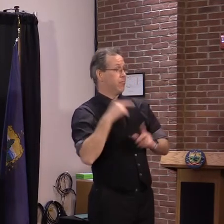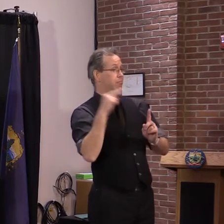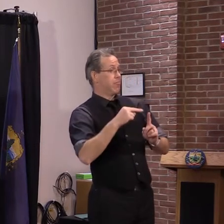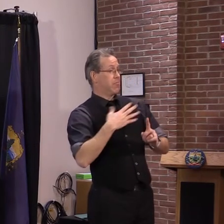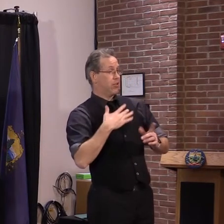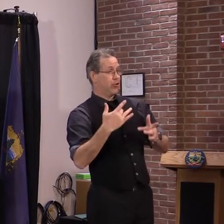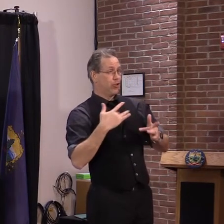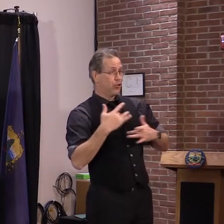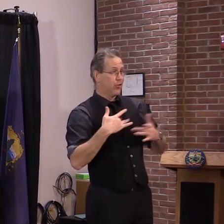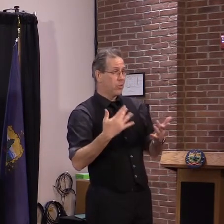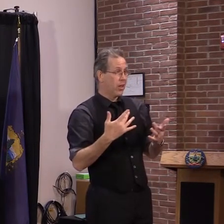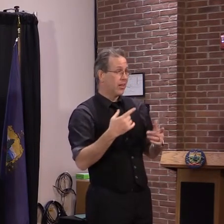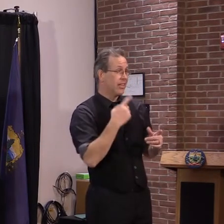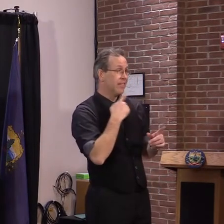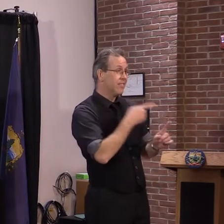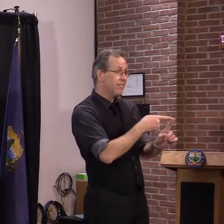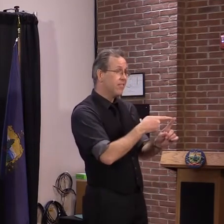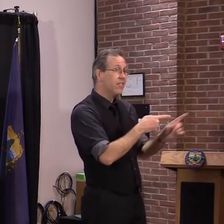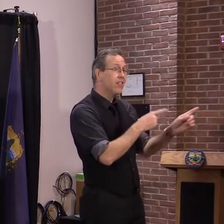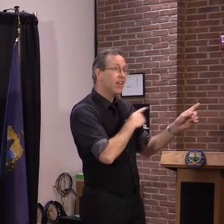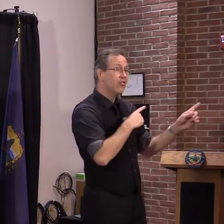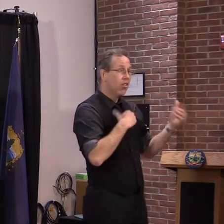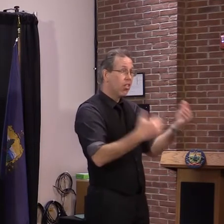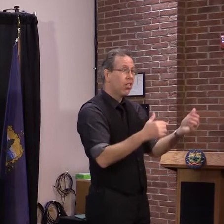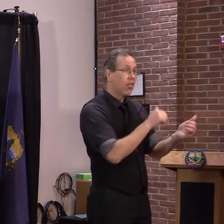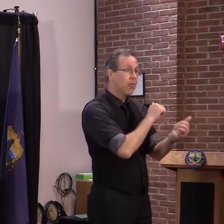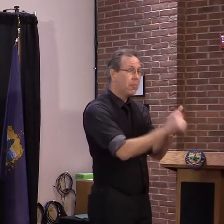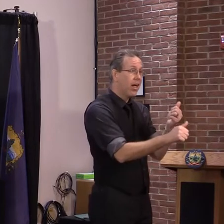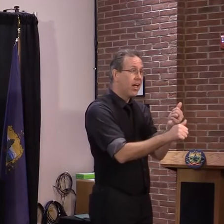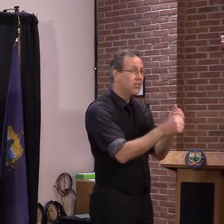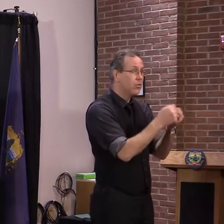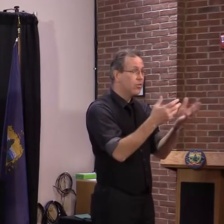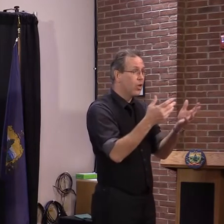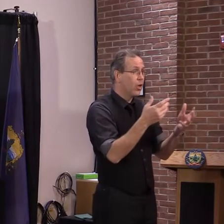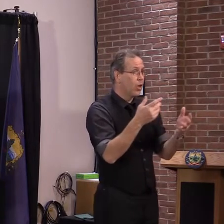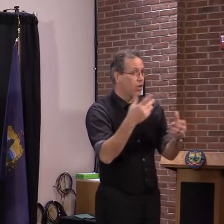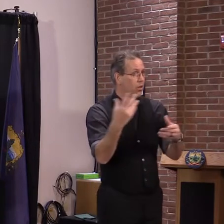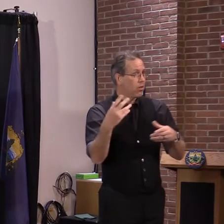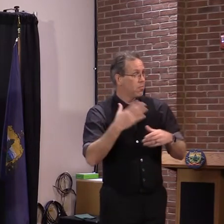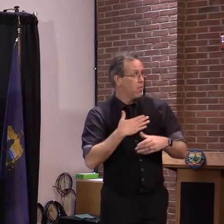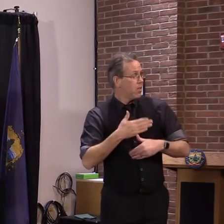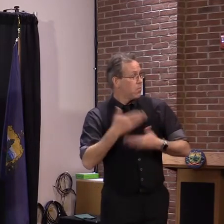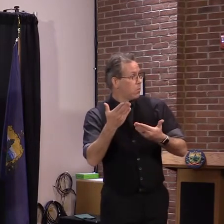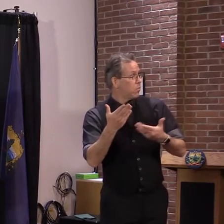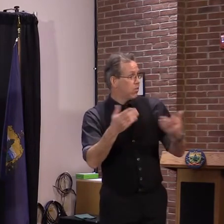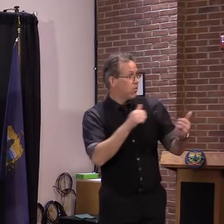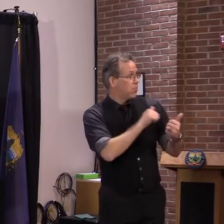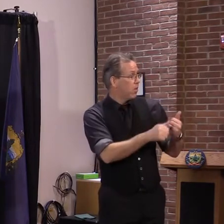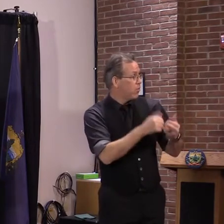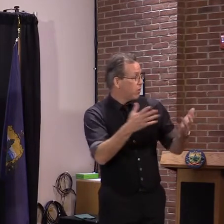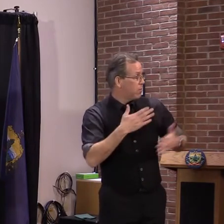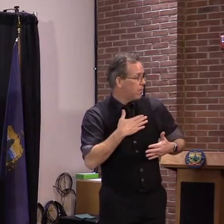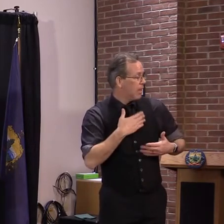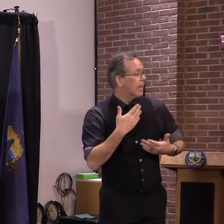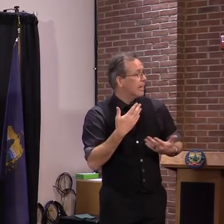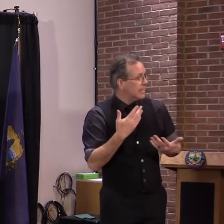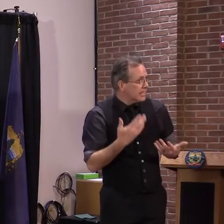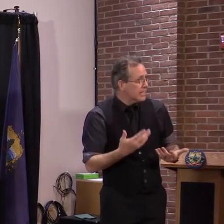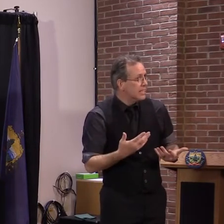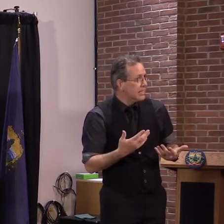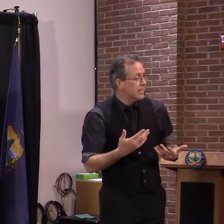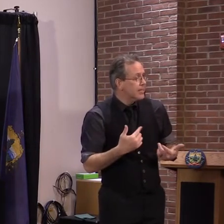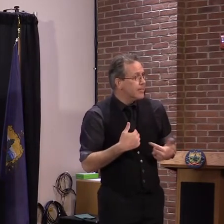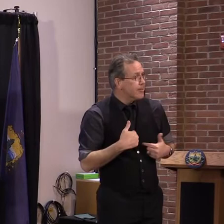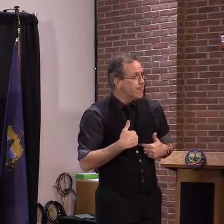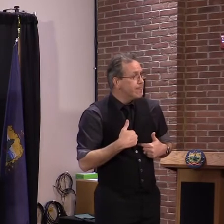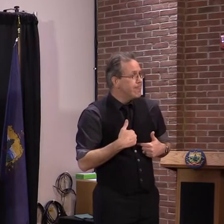that without really taking up our bill. And I think, you know, for it obviously passed